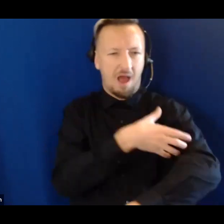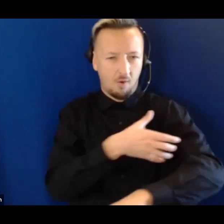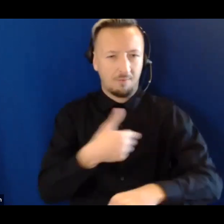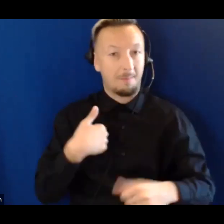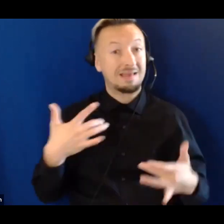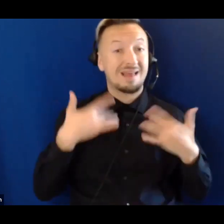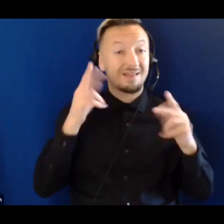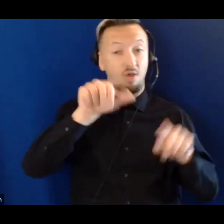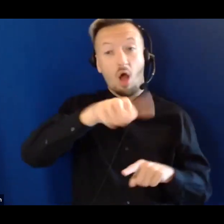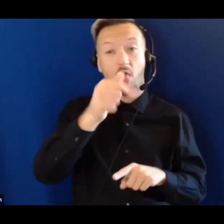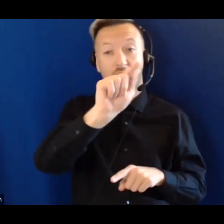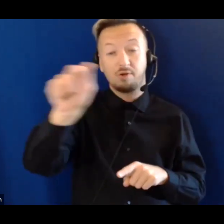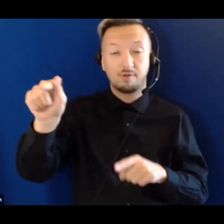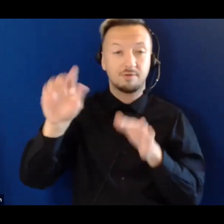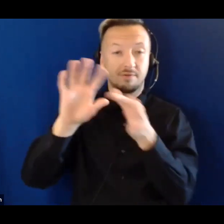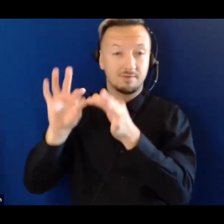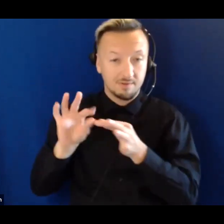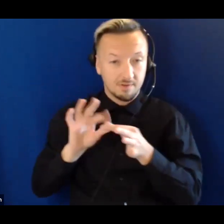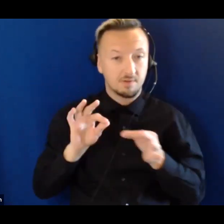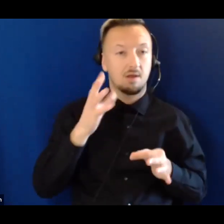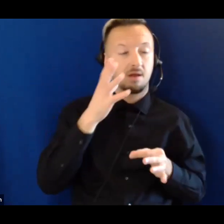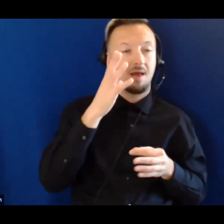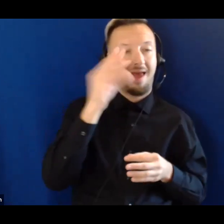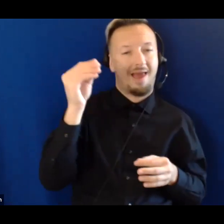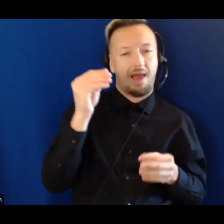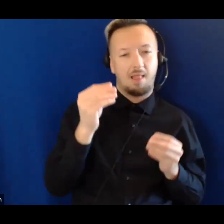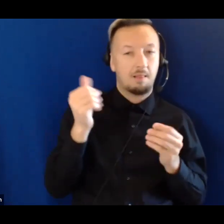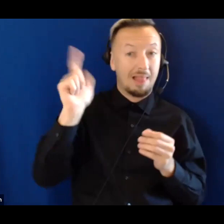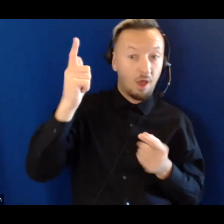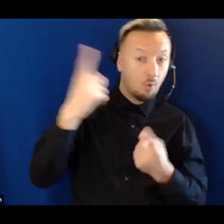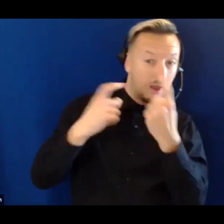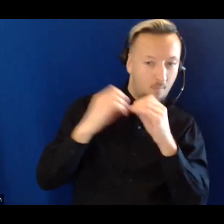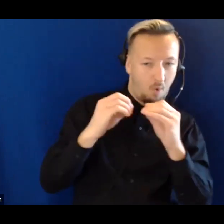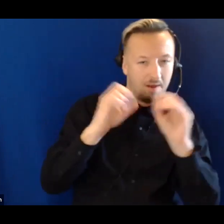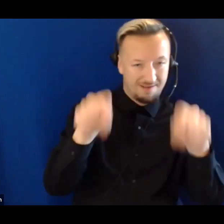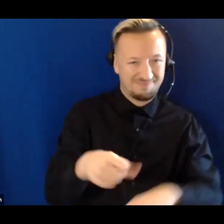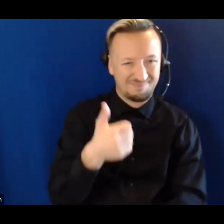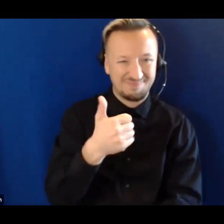speakers, and we'll be there for Q&A, so I can speak on more then. Thank you.